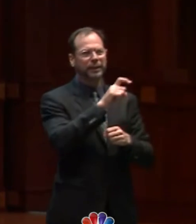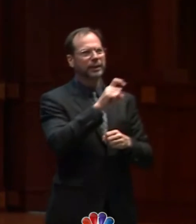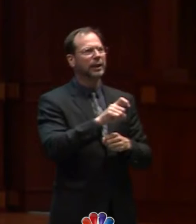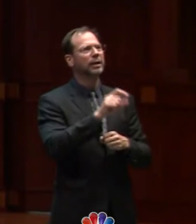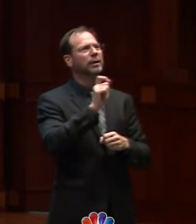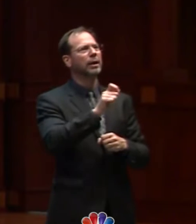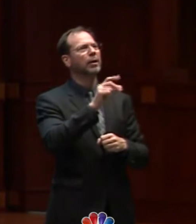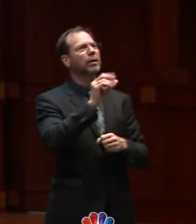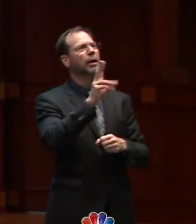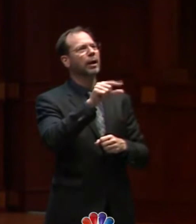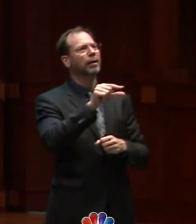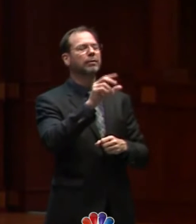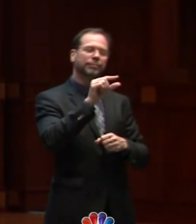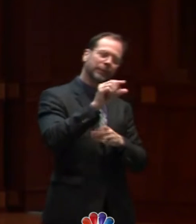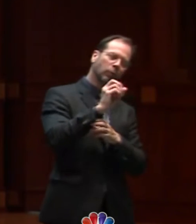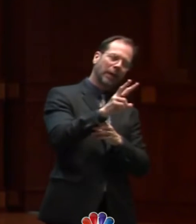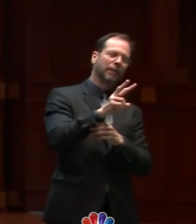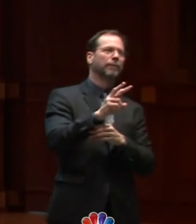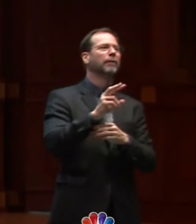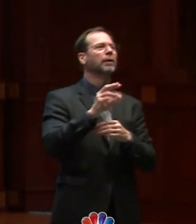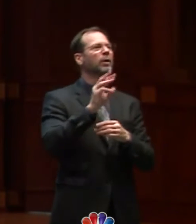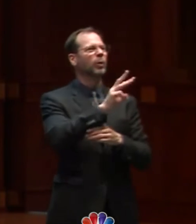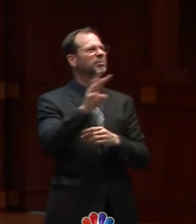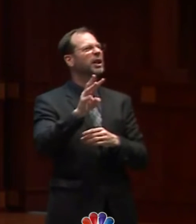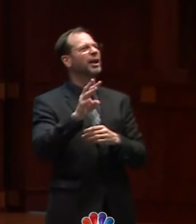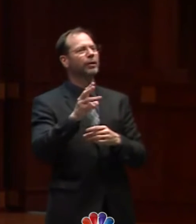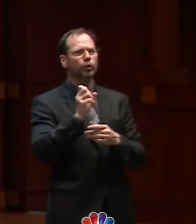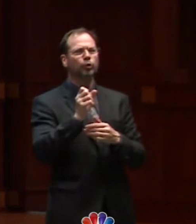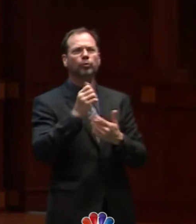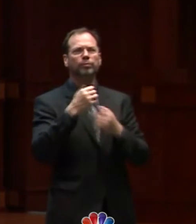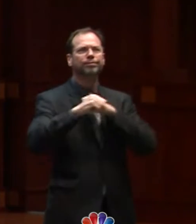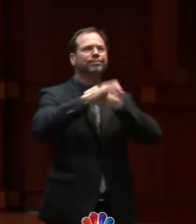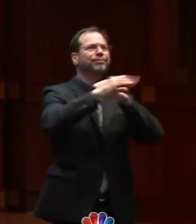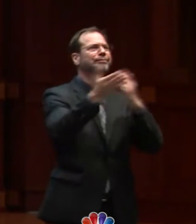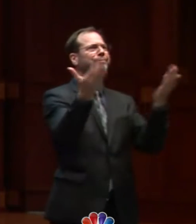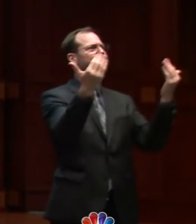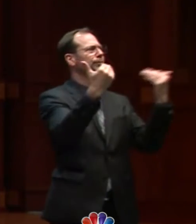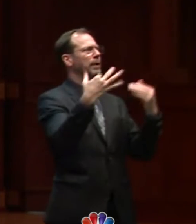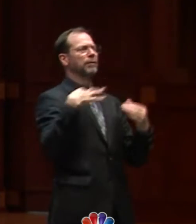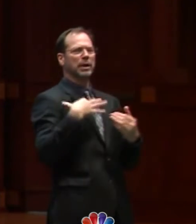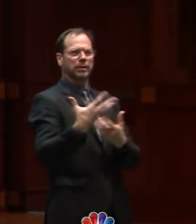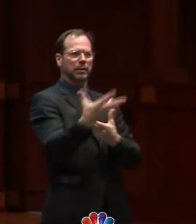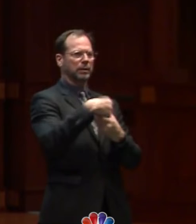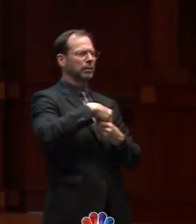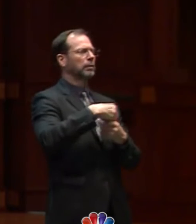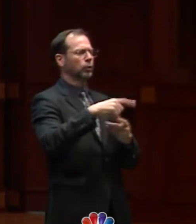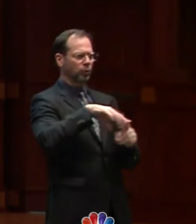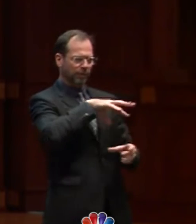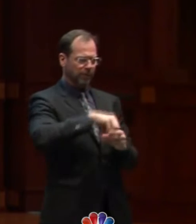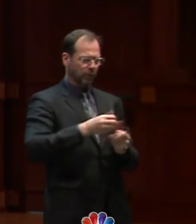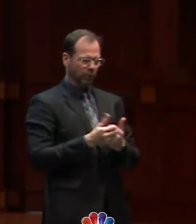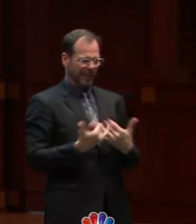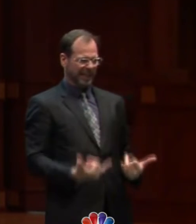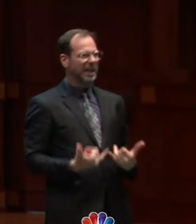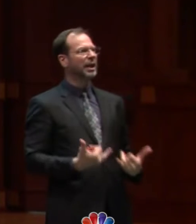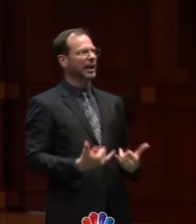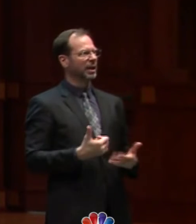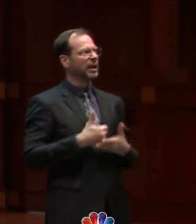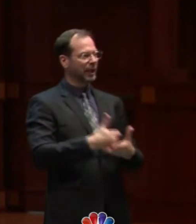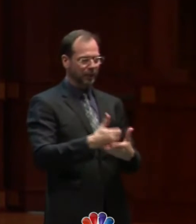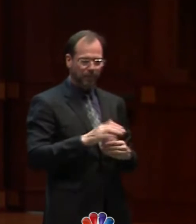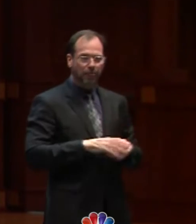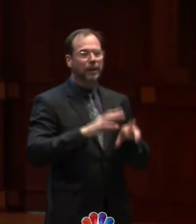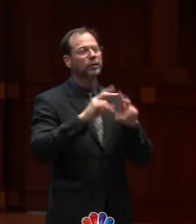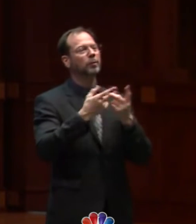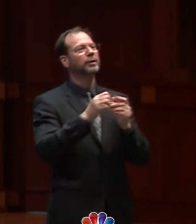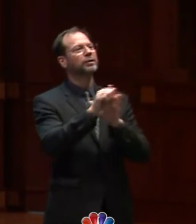Texas.gov website that was created to solicit volunteers to participate in the crisis. The Department